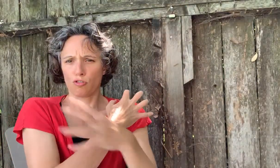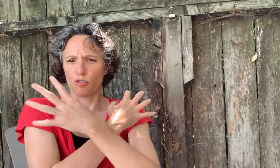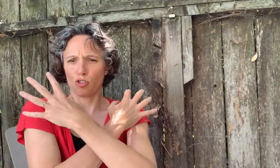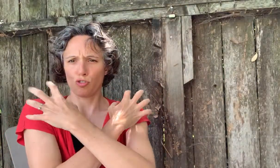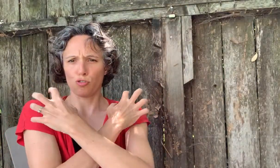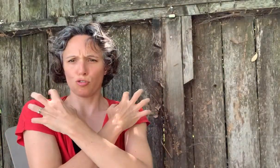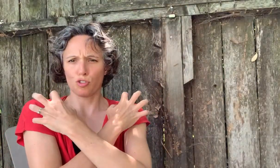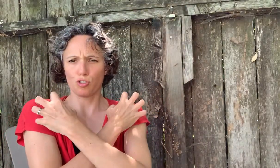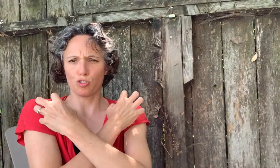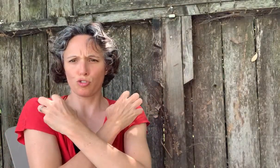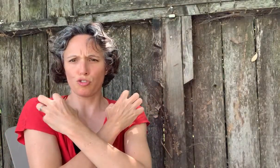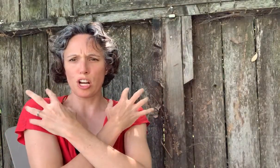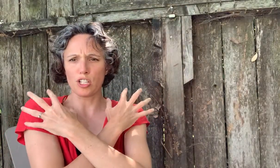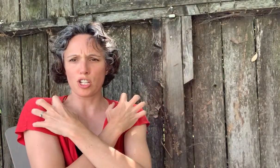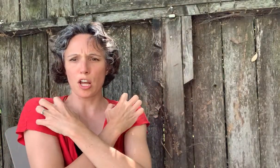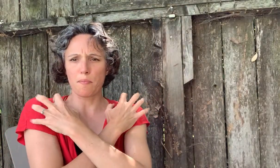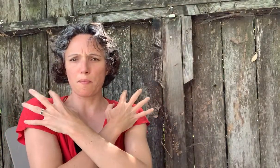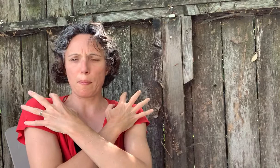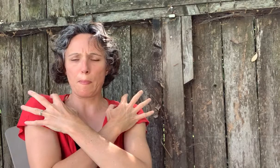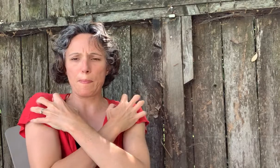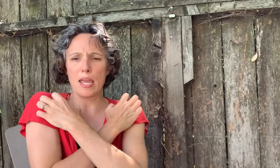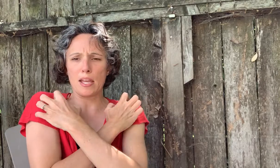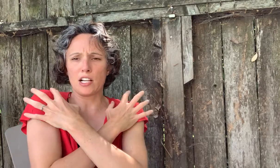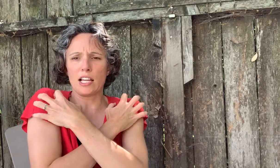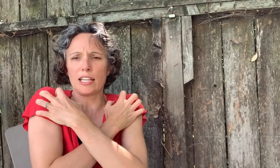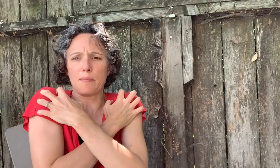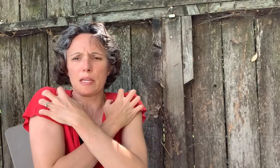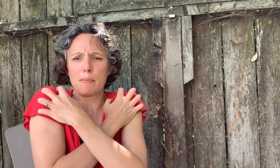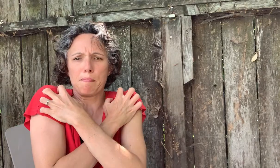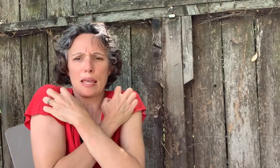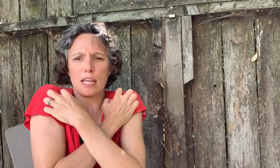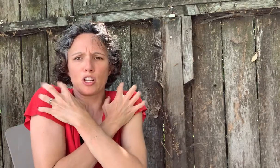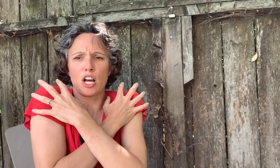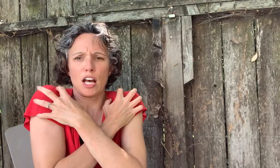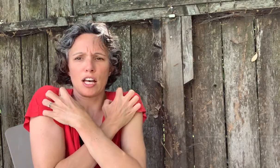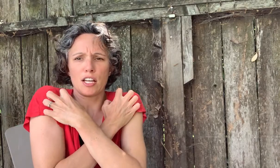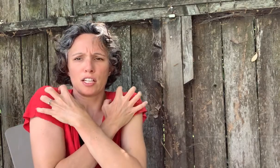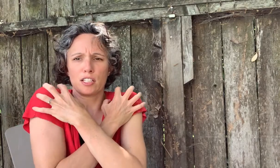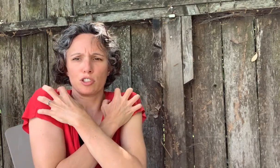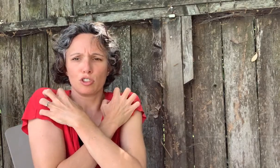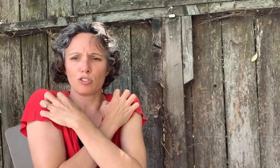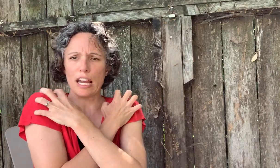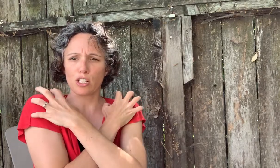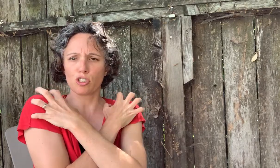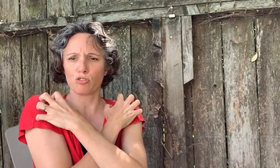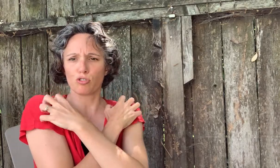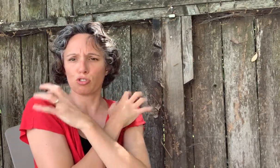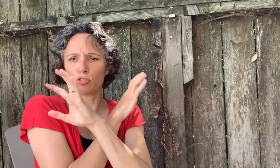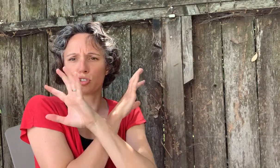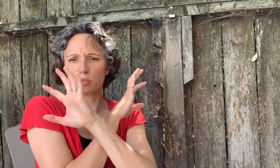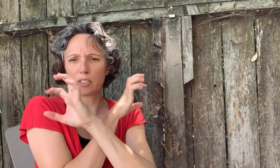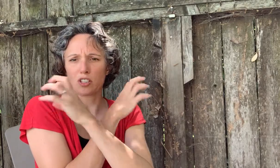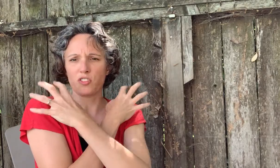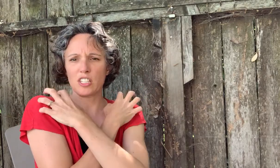Your shoulders scrunch up, bear, like a big bear hug. Scratch those shoulders with your